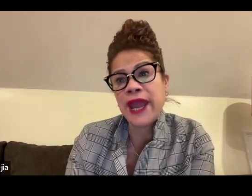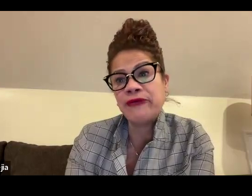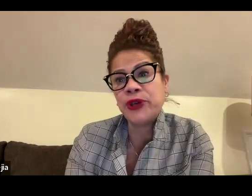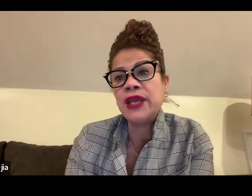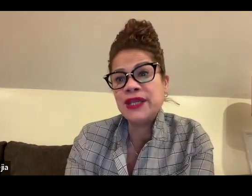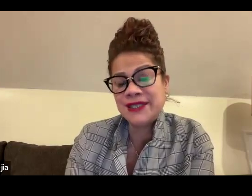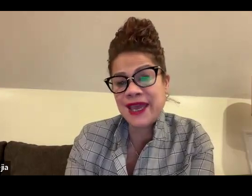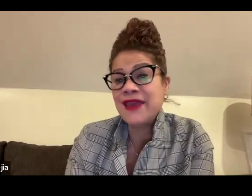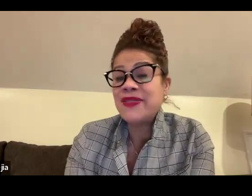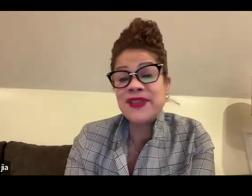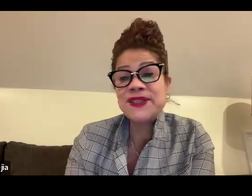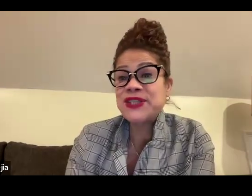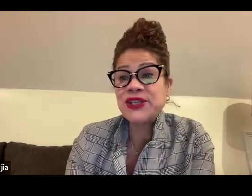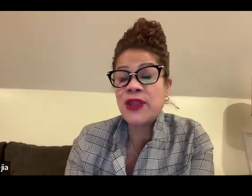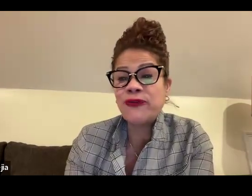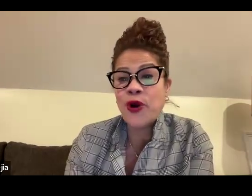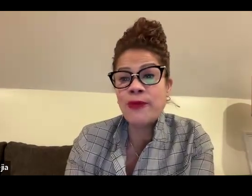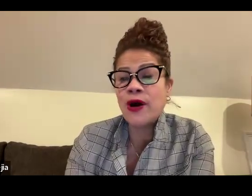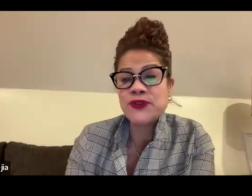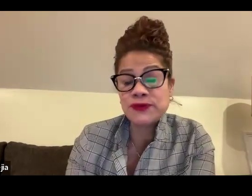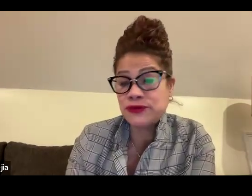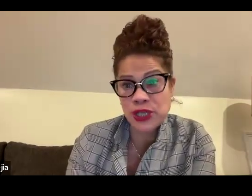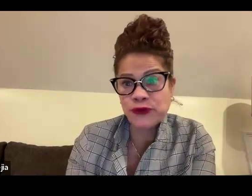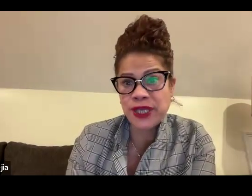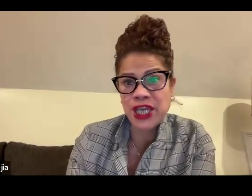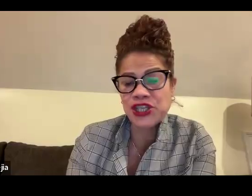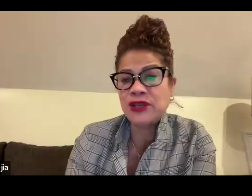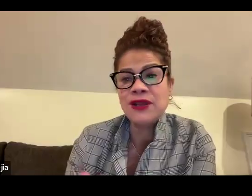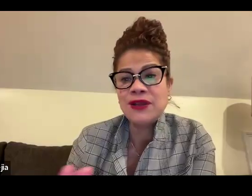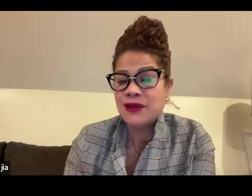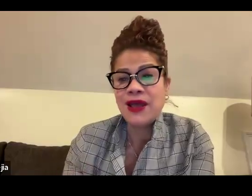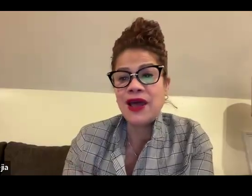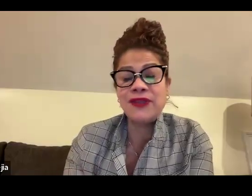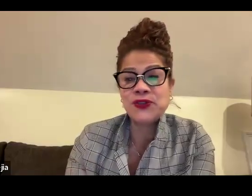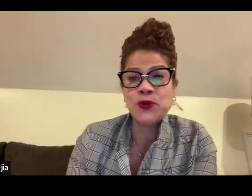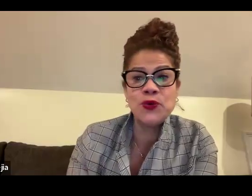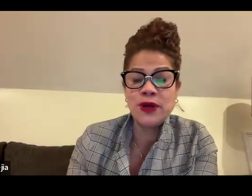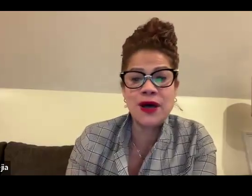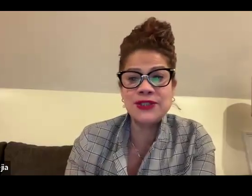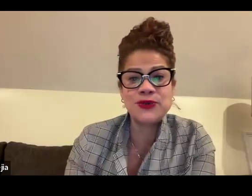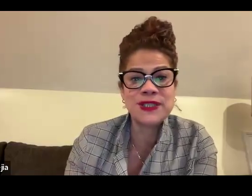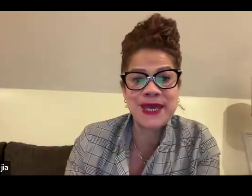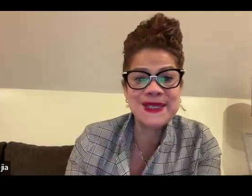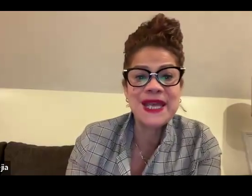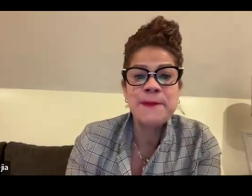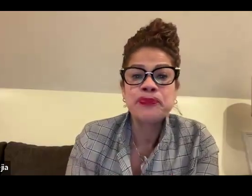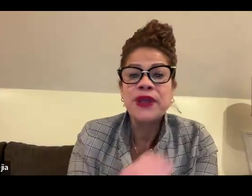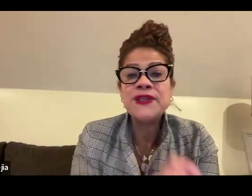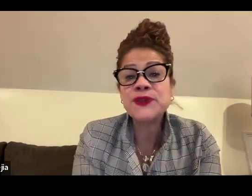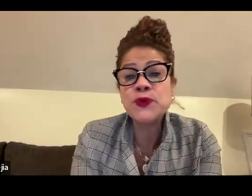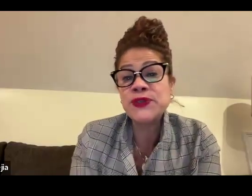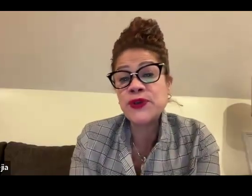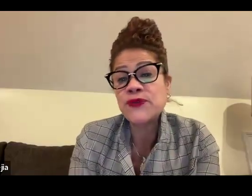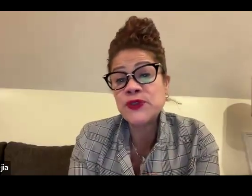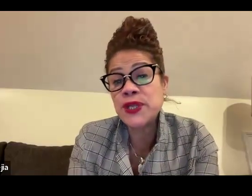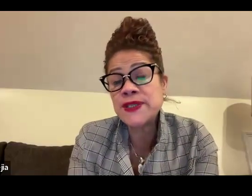rely on every day. This is just another form of gentrification in the school district space.